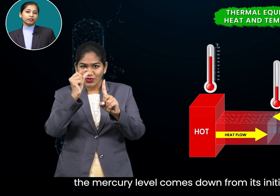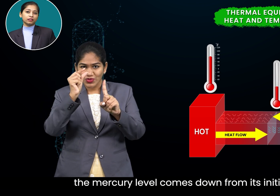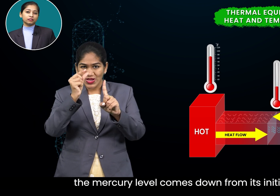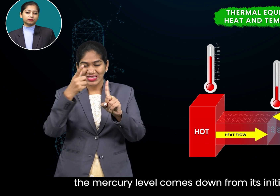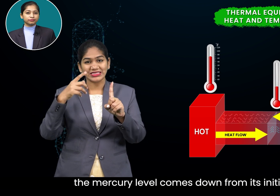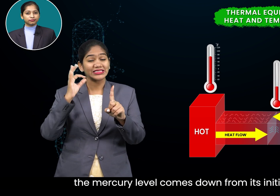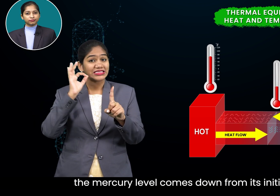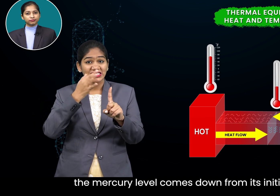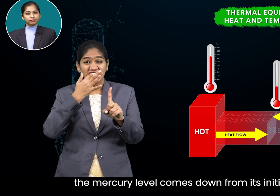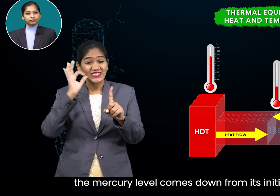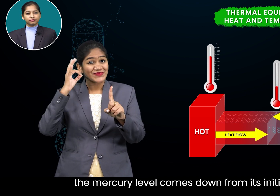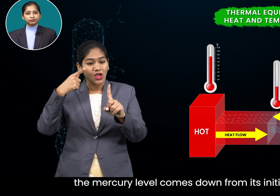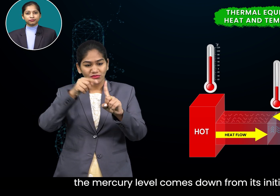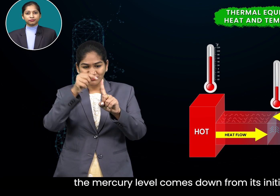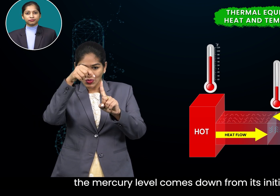initial level.